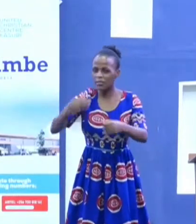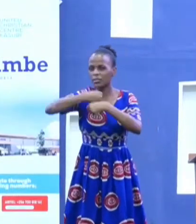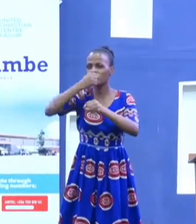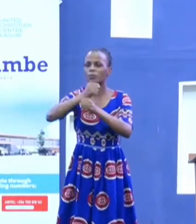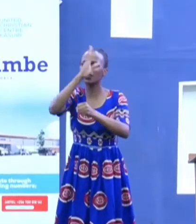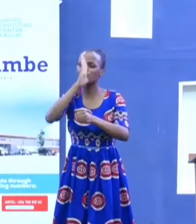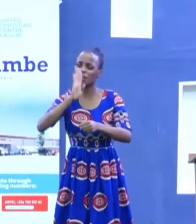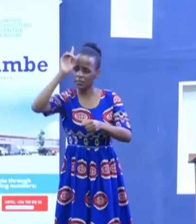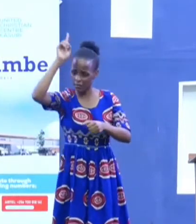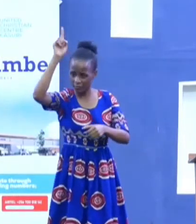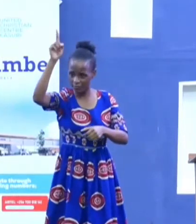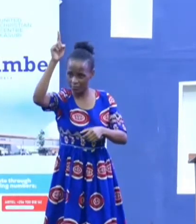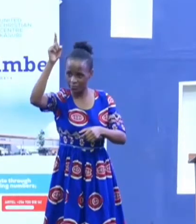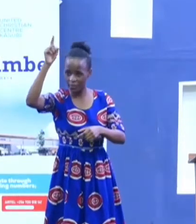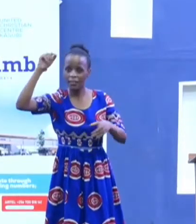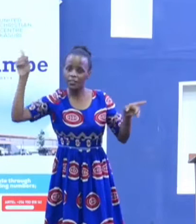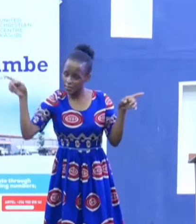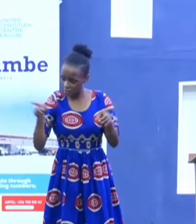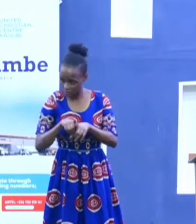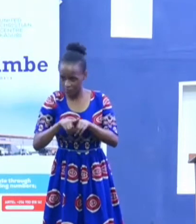All things were created through him